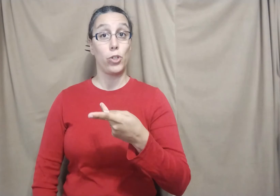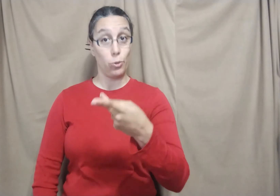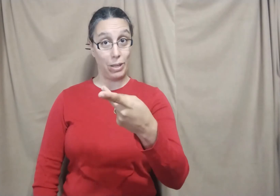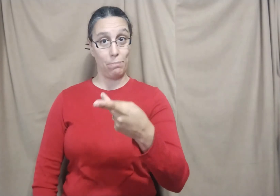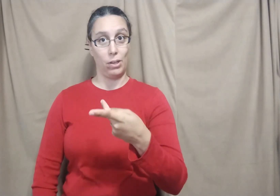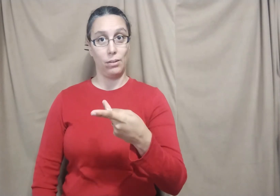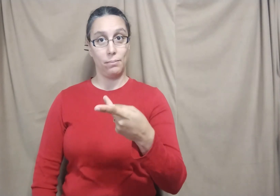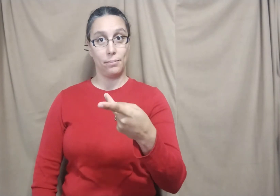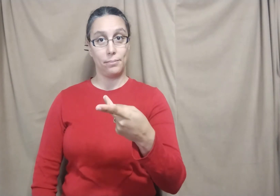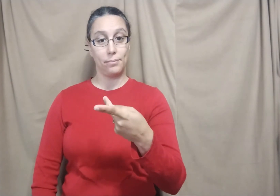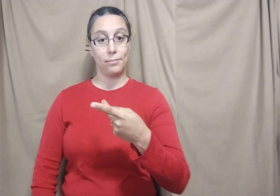people.